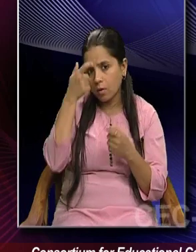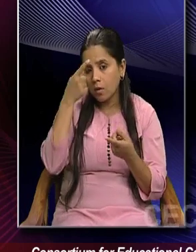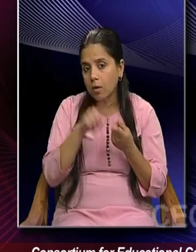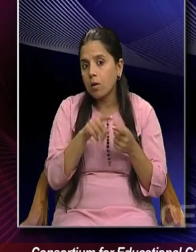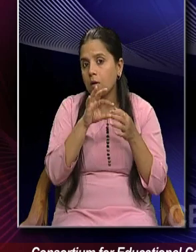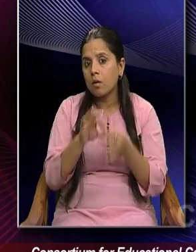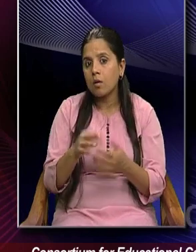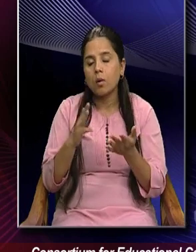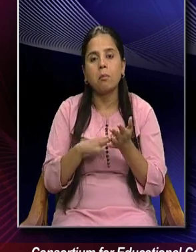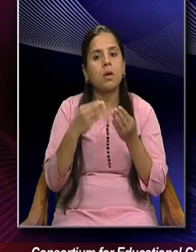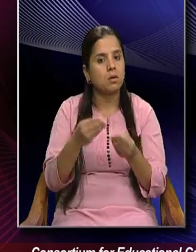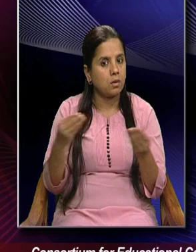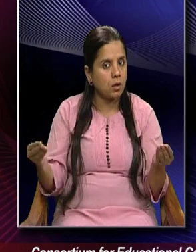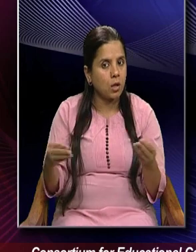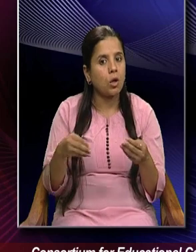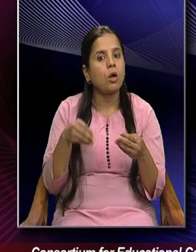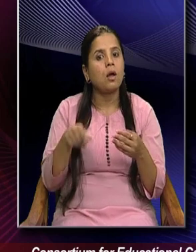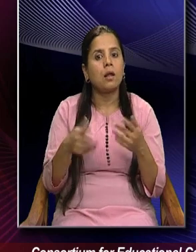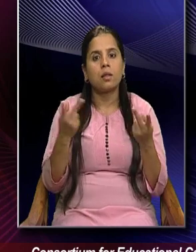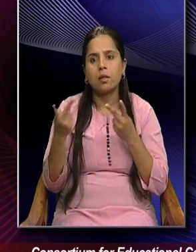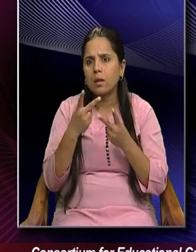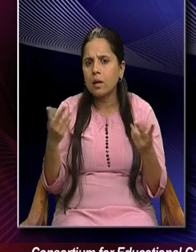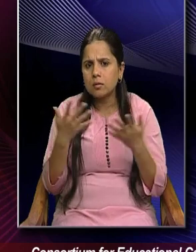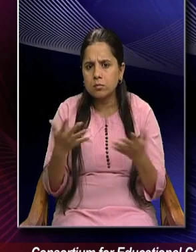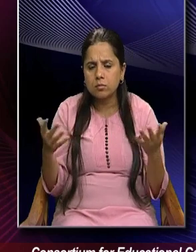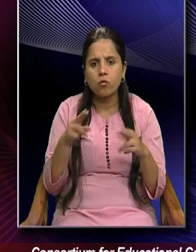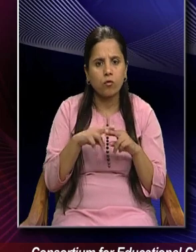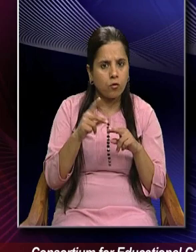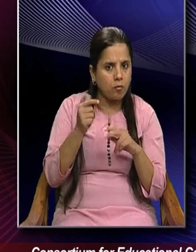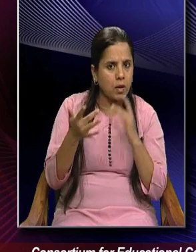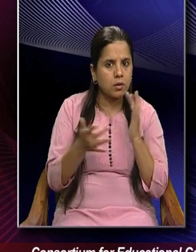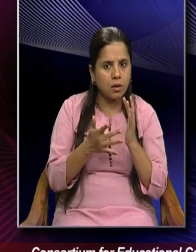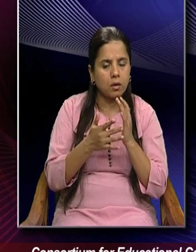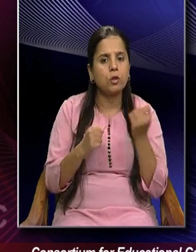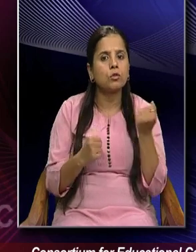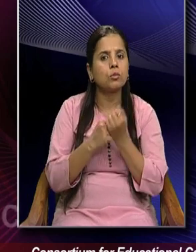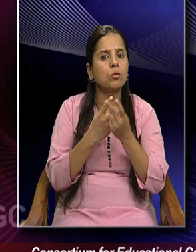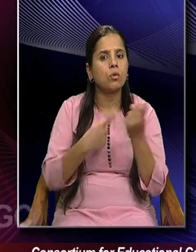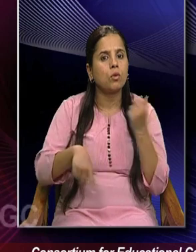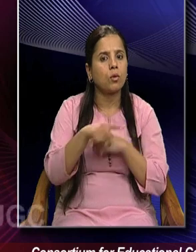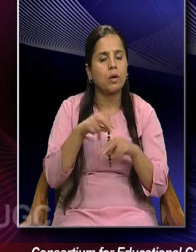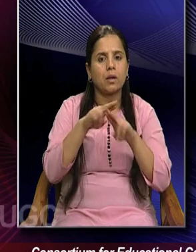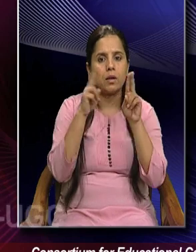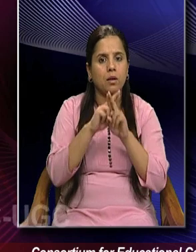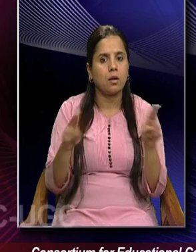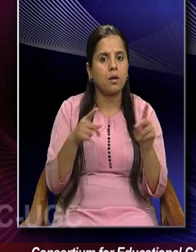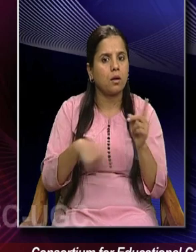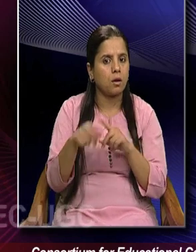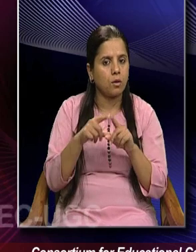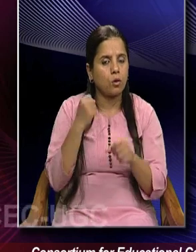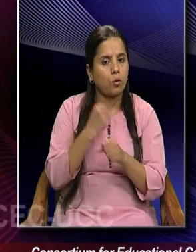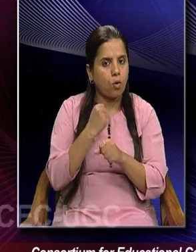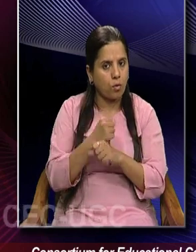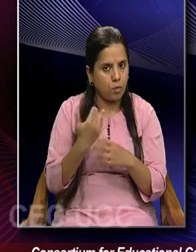the material, logistics, financial and technical assistance provided by international actors like